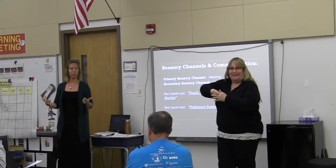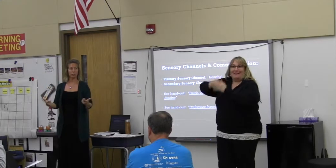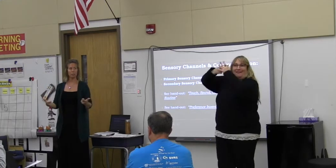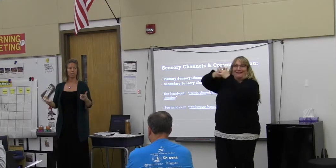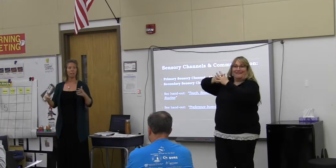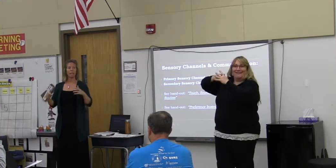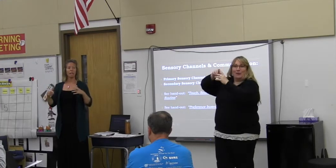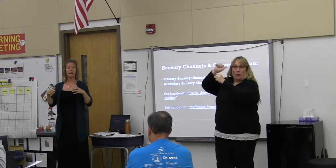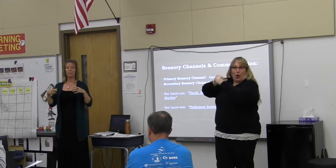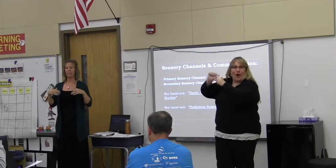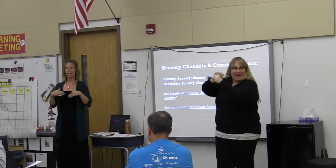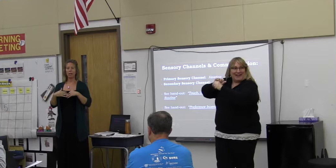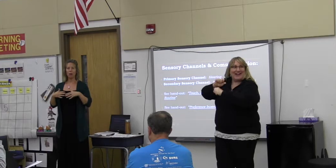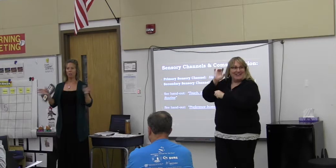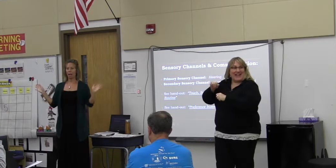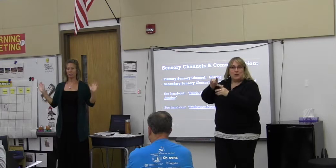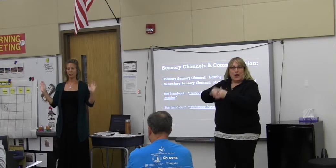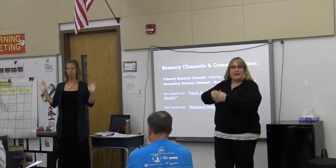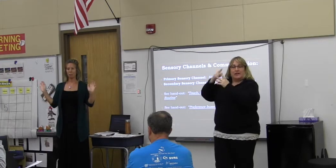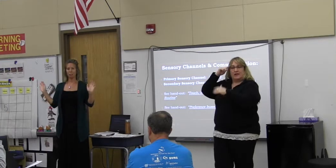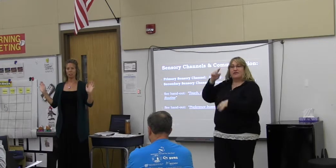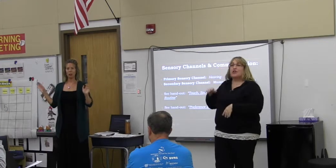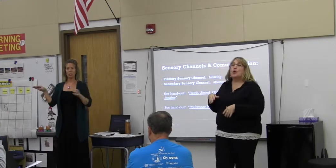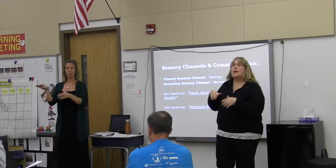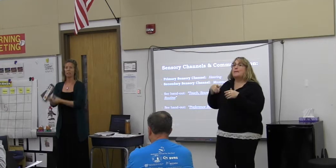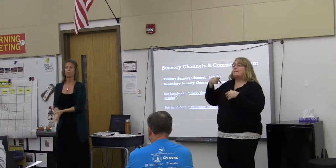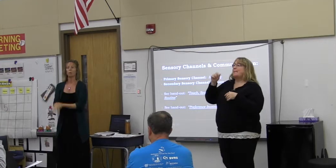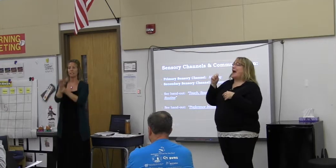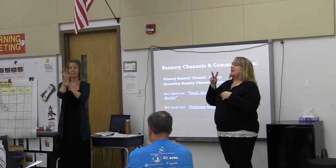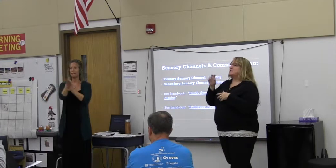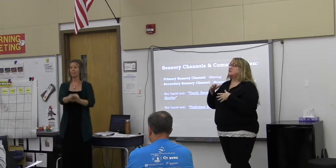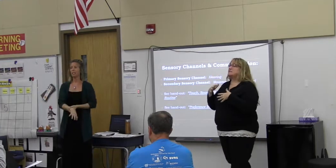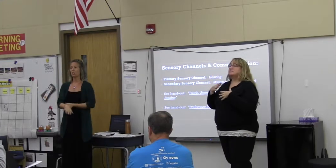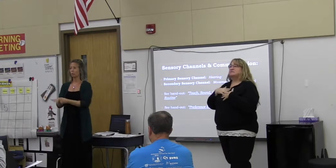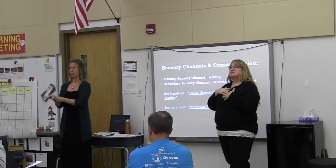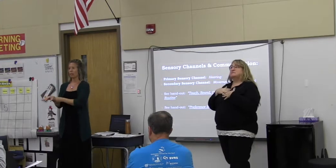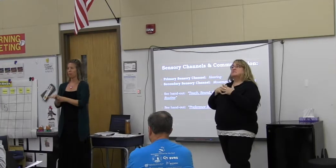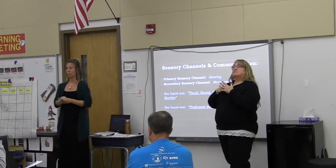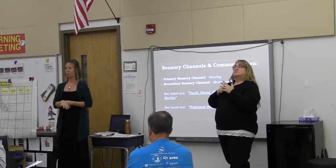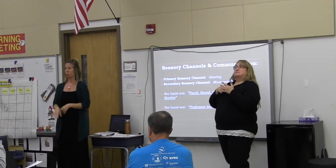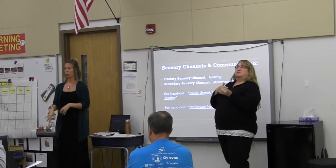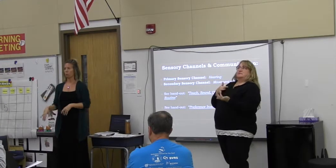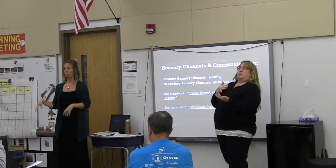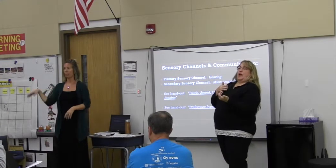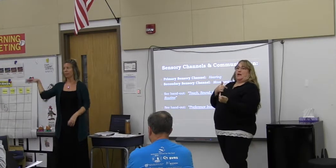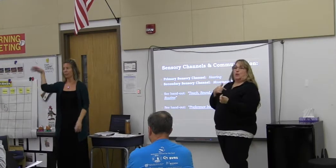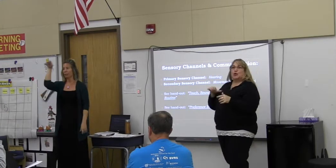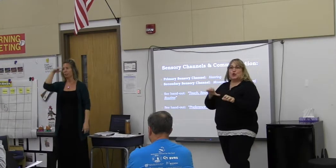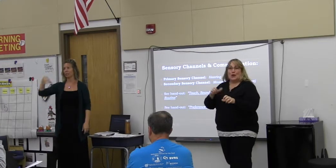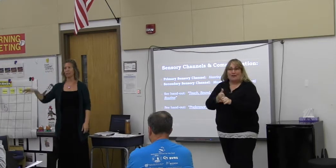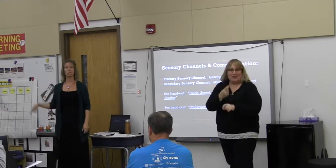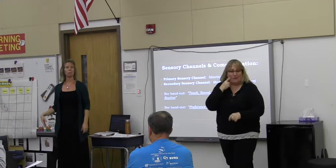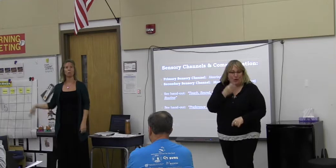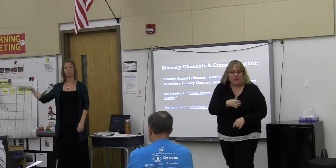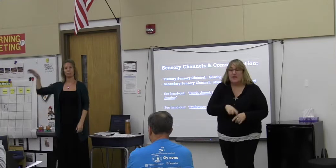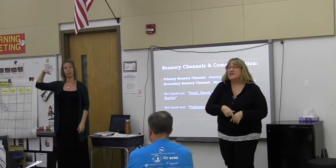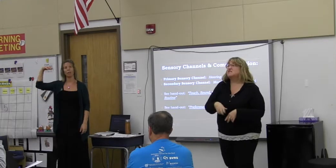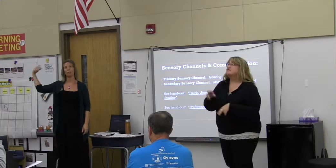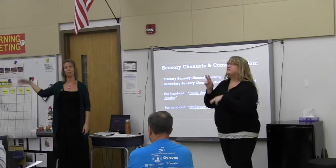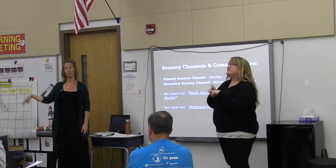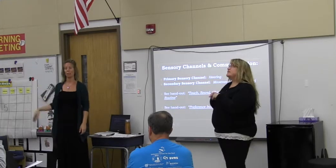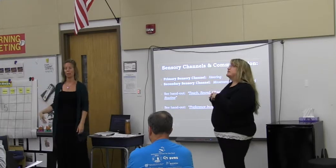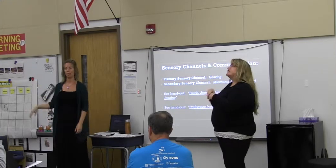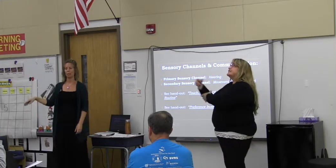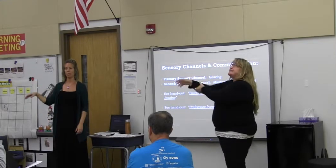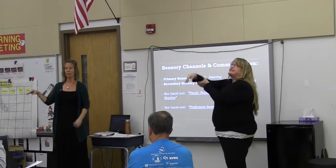happens. If they are passive in what's going on and we're taking and doing everything for them and they're basically just